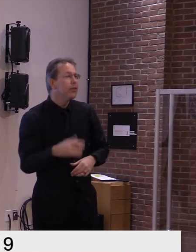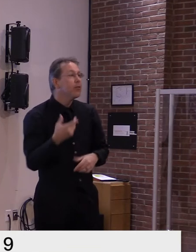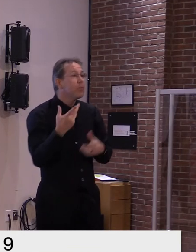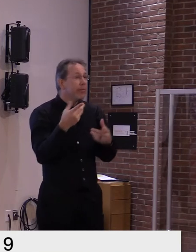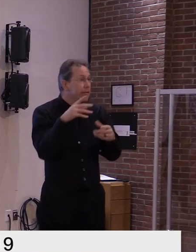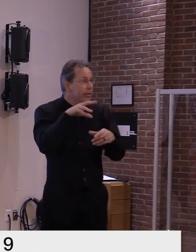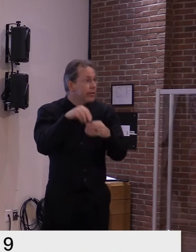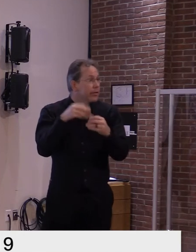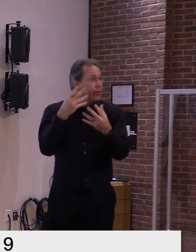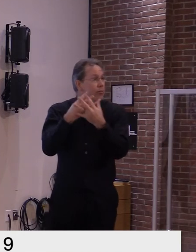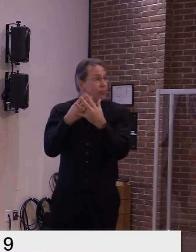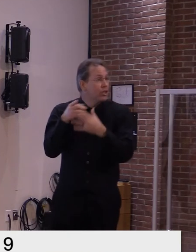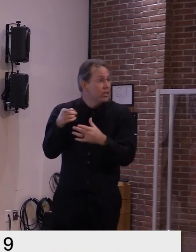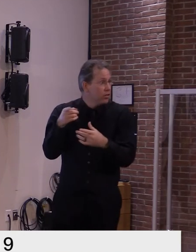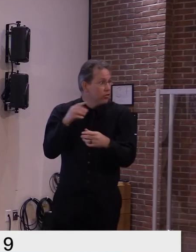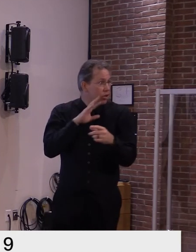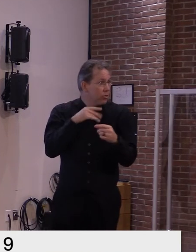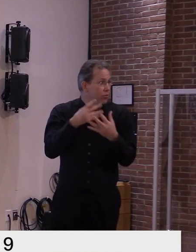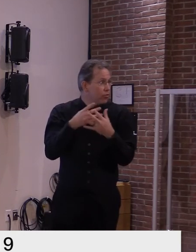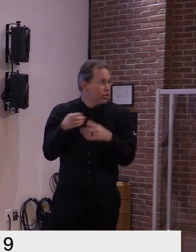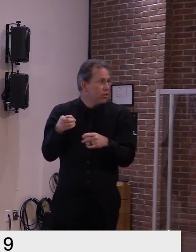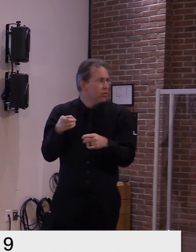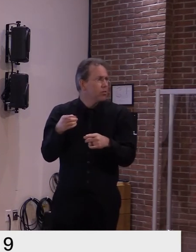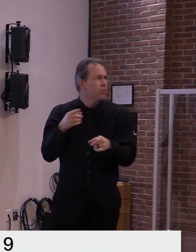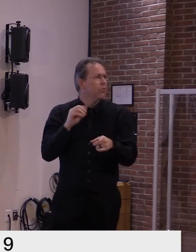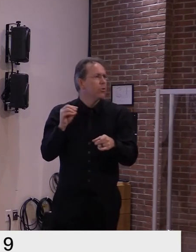in our correctional facility.